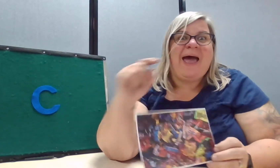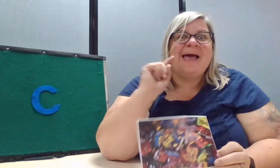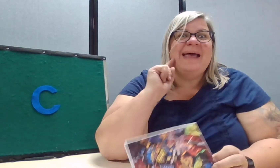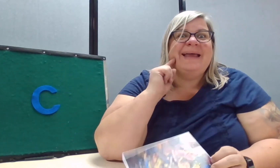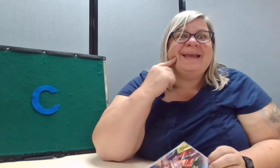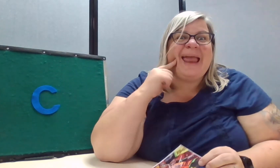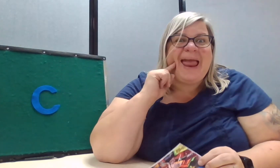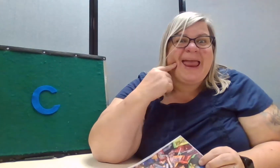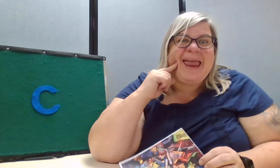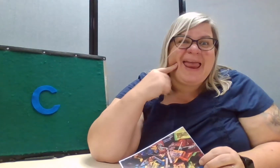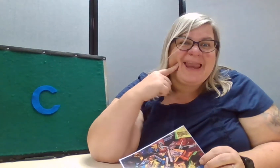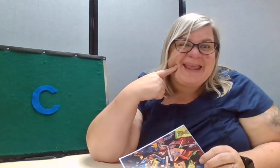Candy.